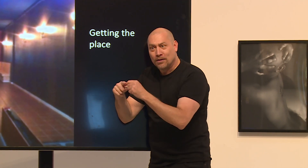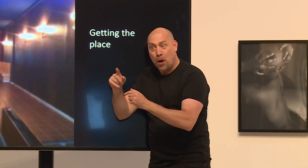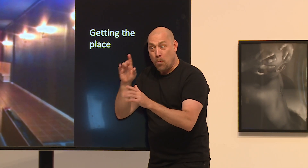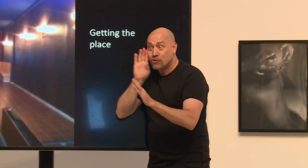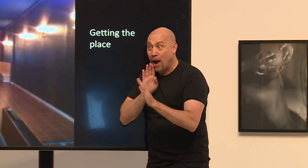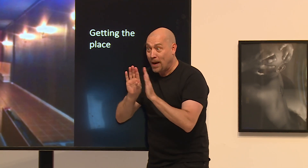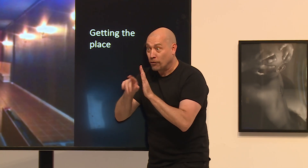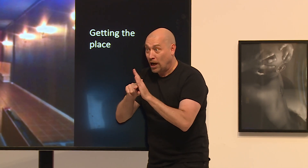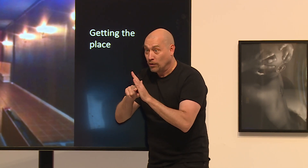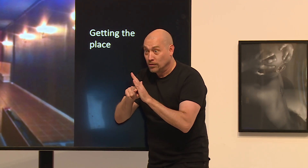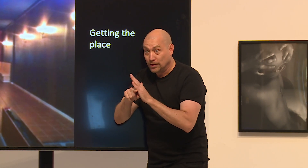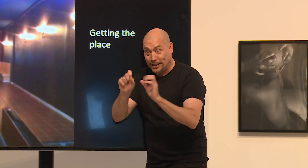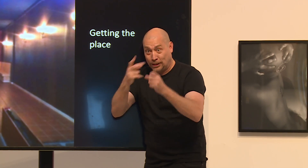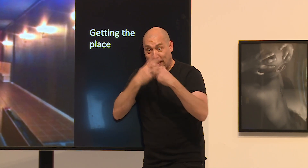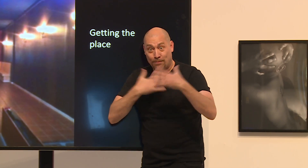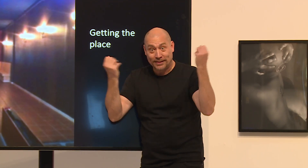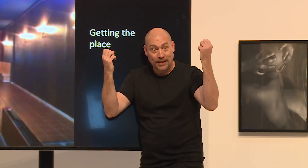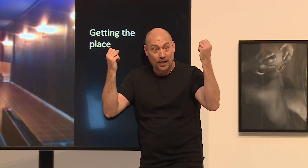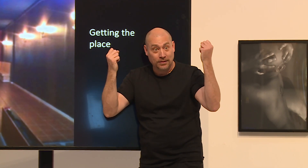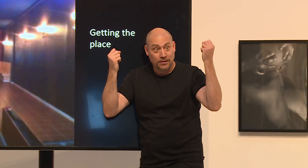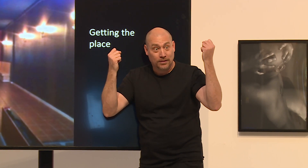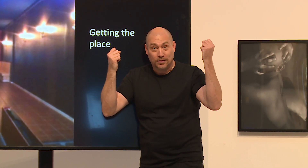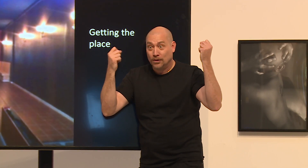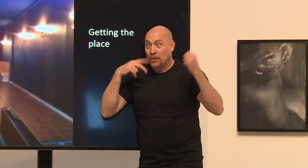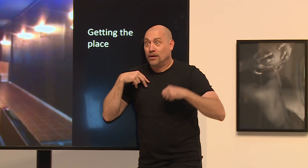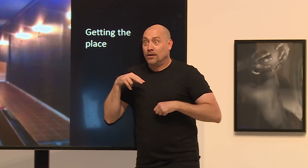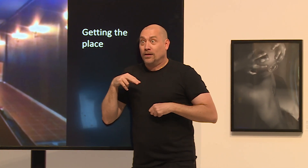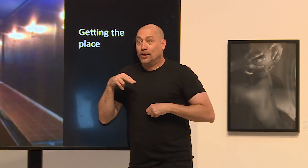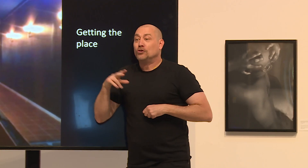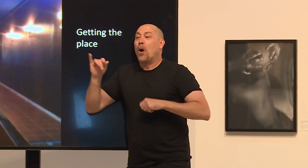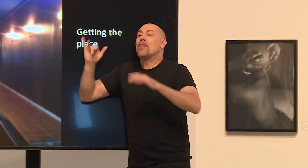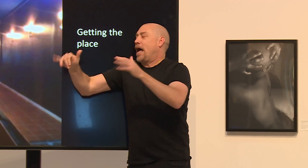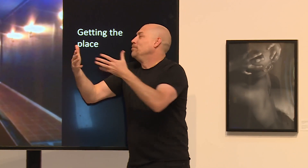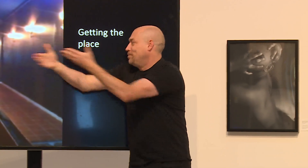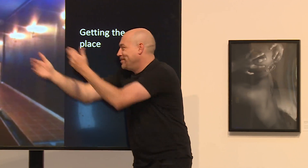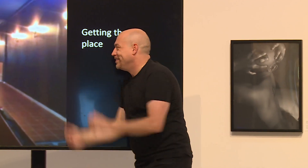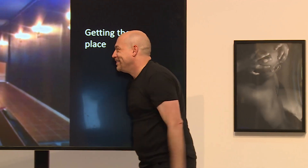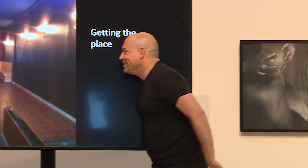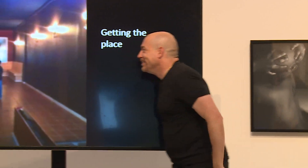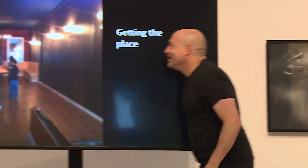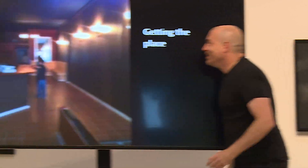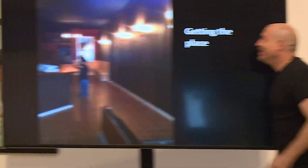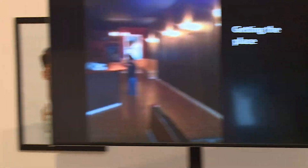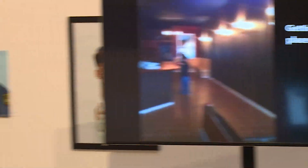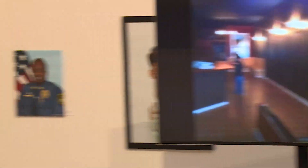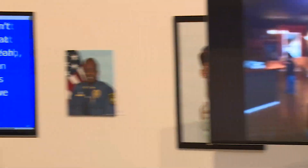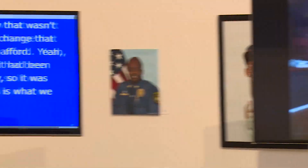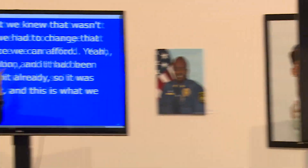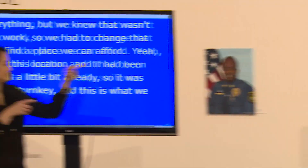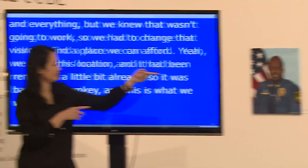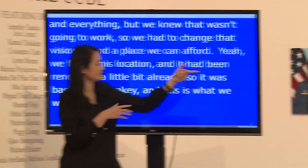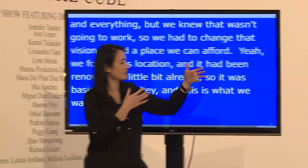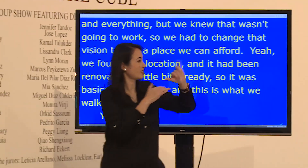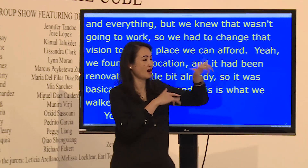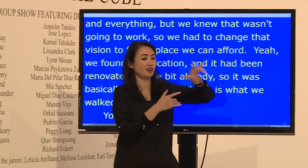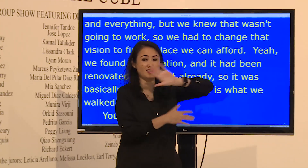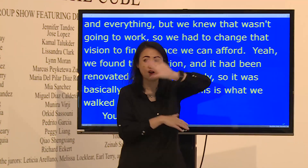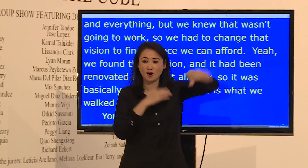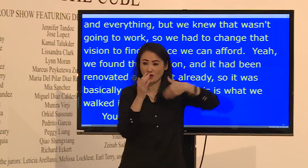You see the brown background? Easy to sign in. So, turn it back over. Right. So